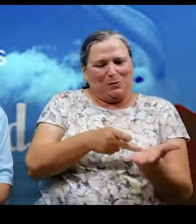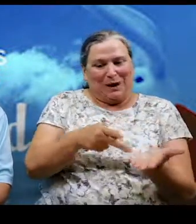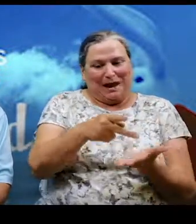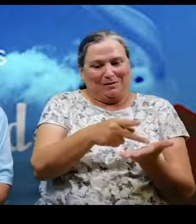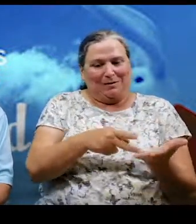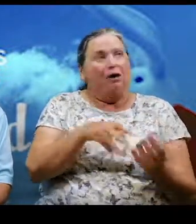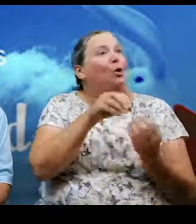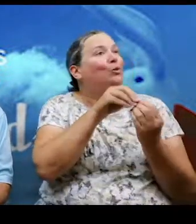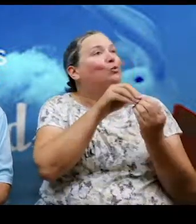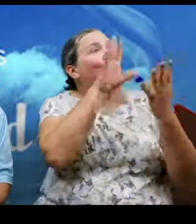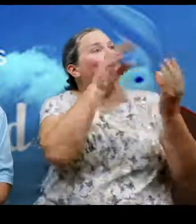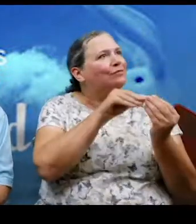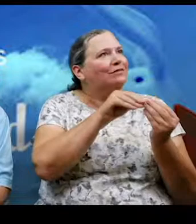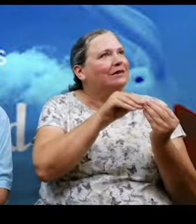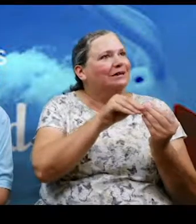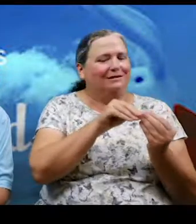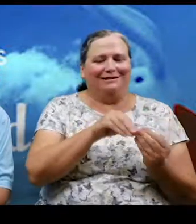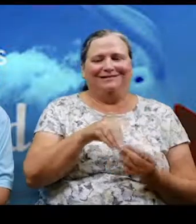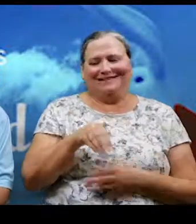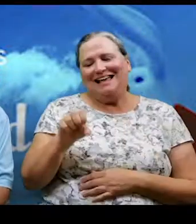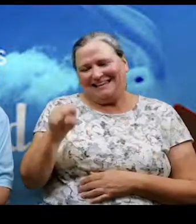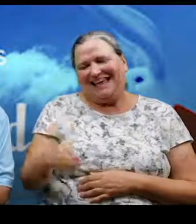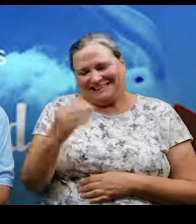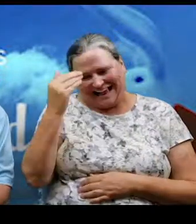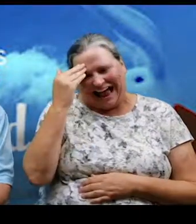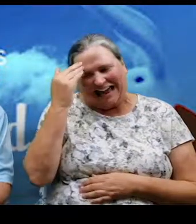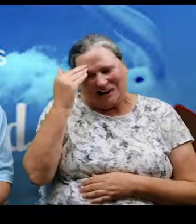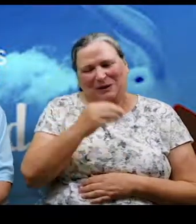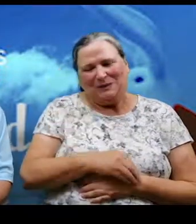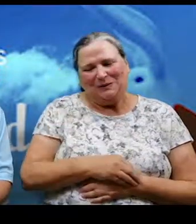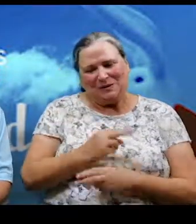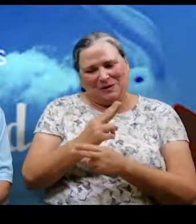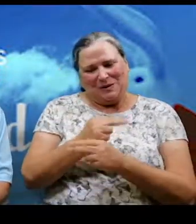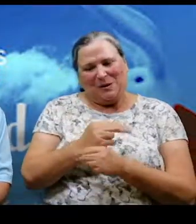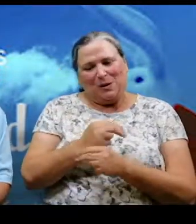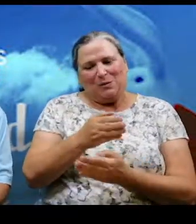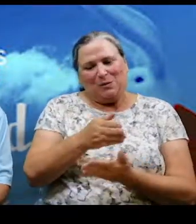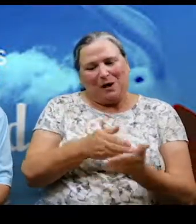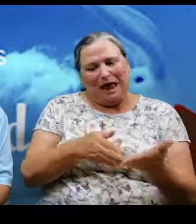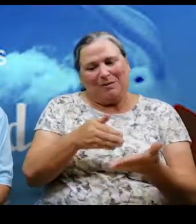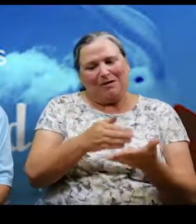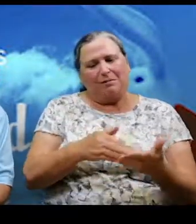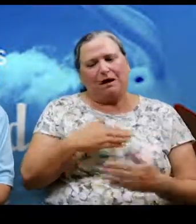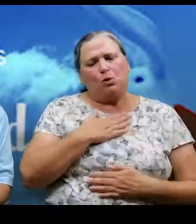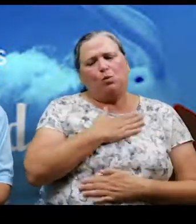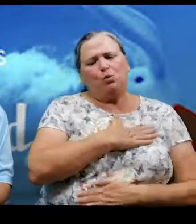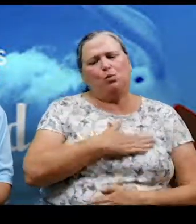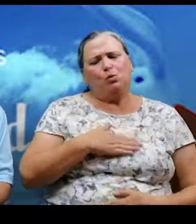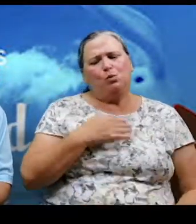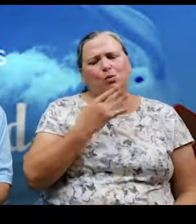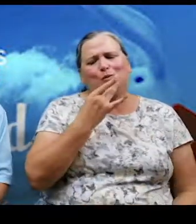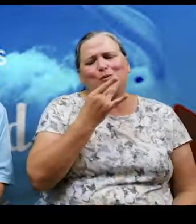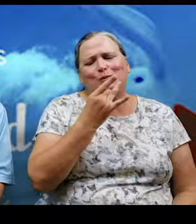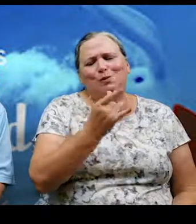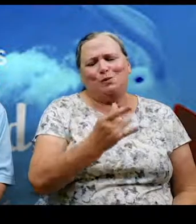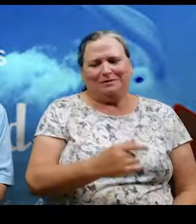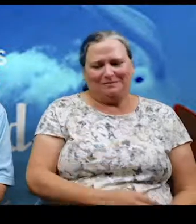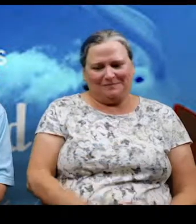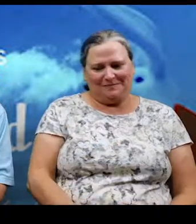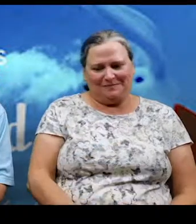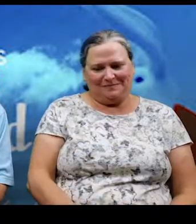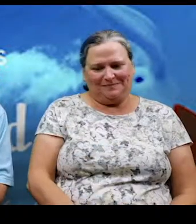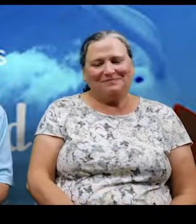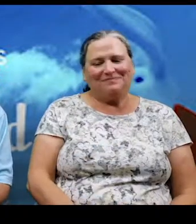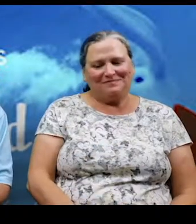Lucy barked. Yes, I know. Rabbit pie is a true delight, one of the pleasures of our